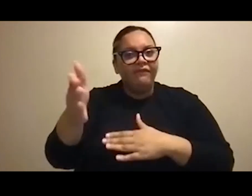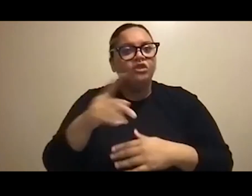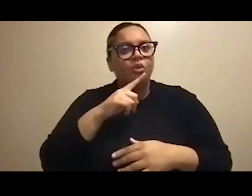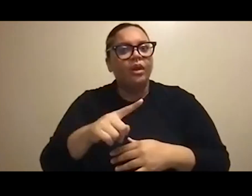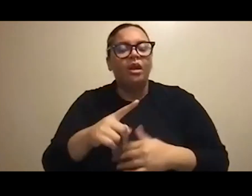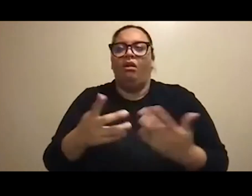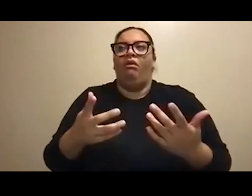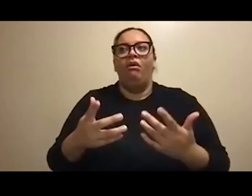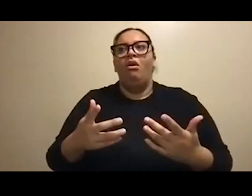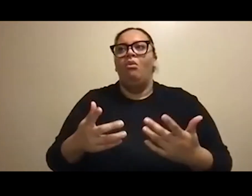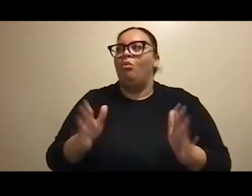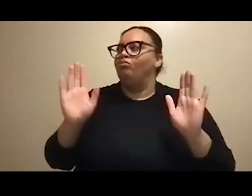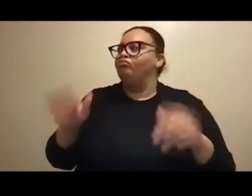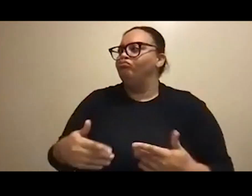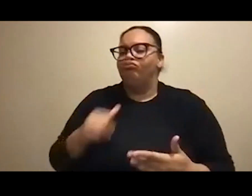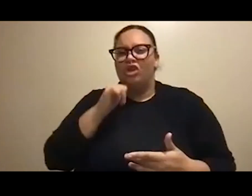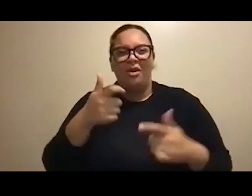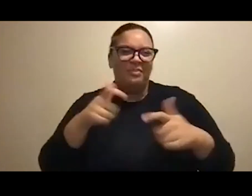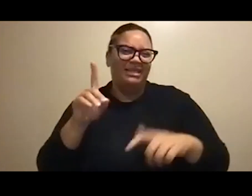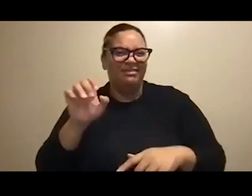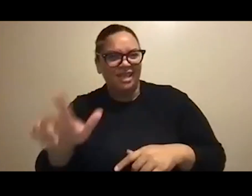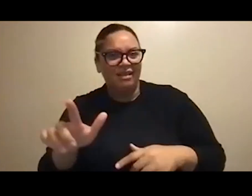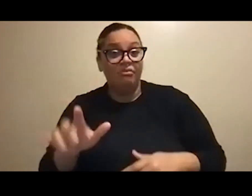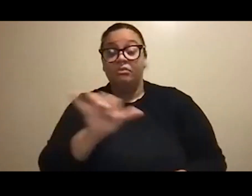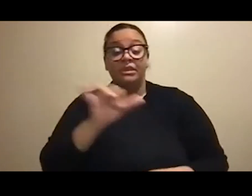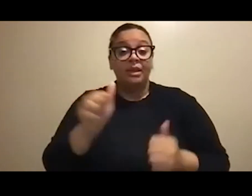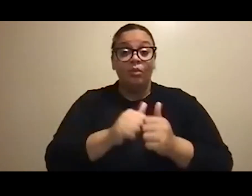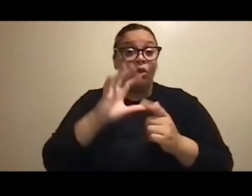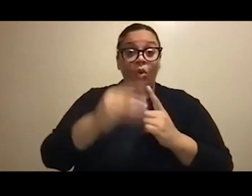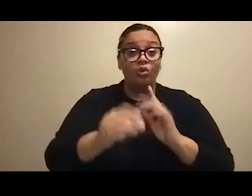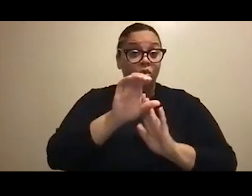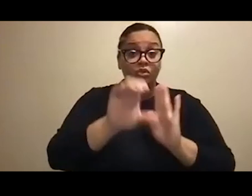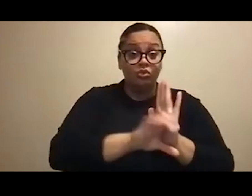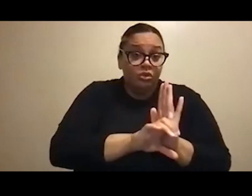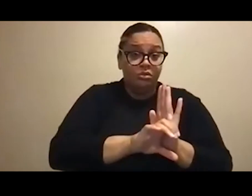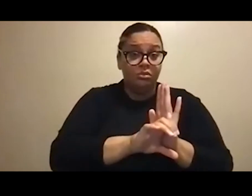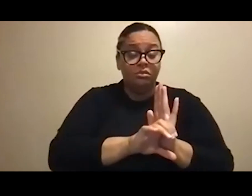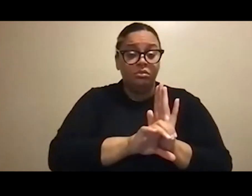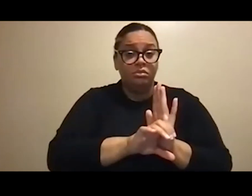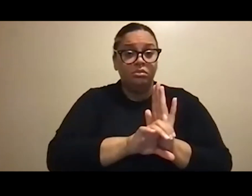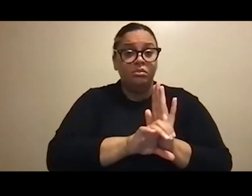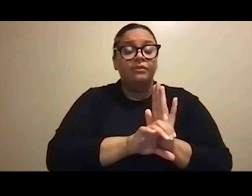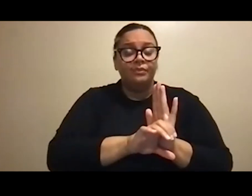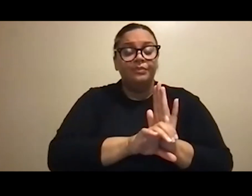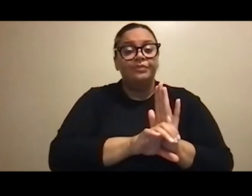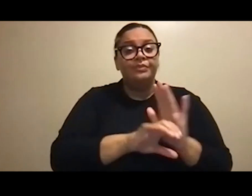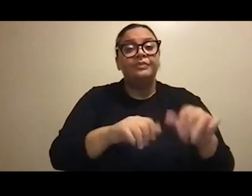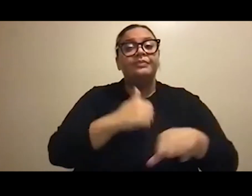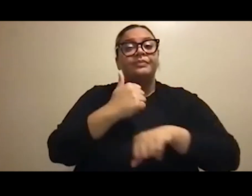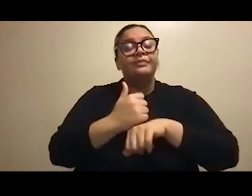force. Same with the cultural constitution. It is that set of manners which energizes